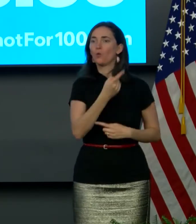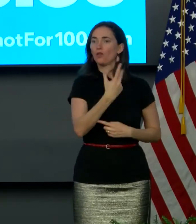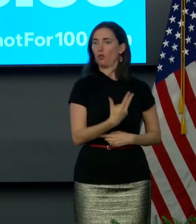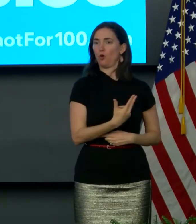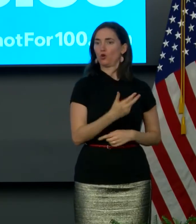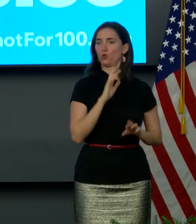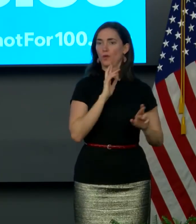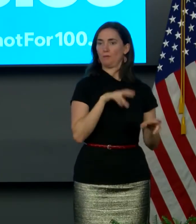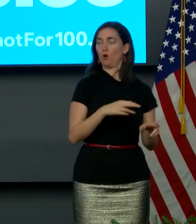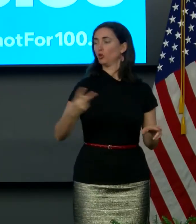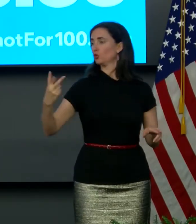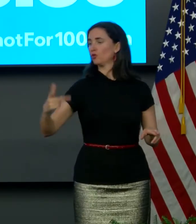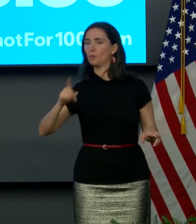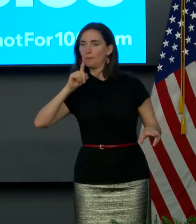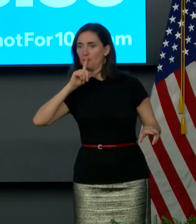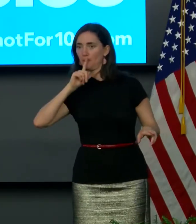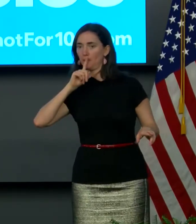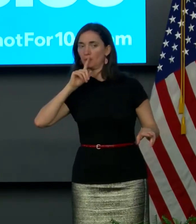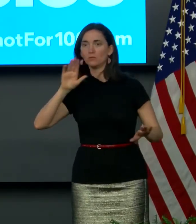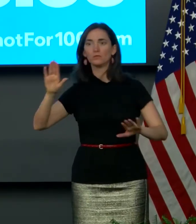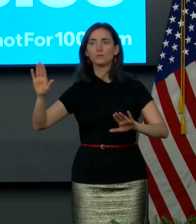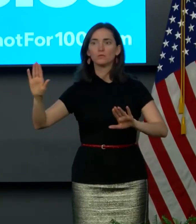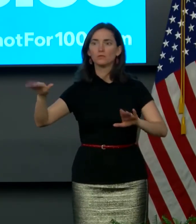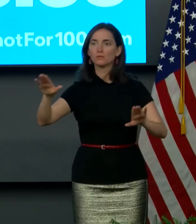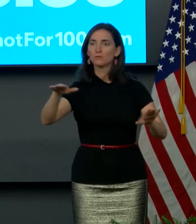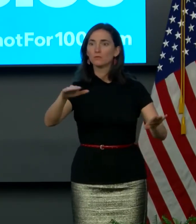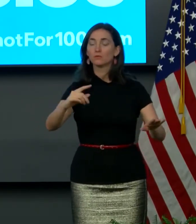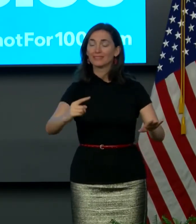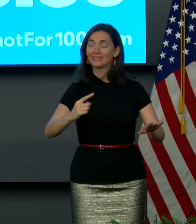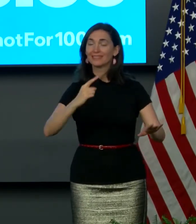There is a very significant disease burden